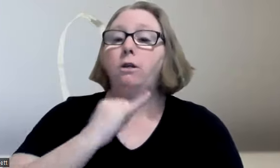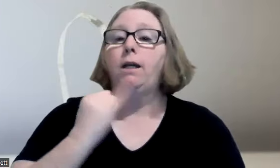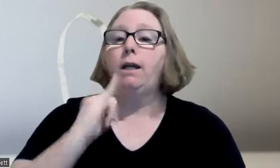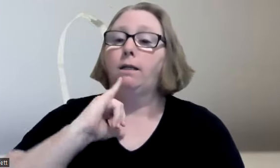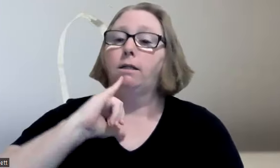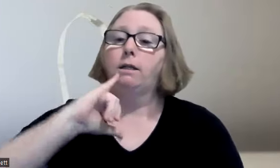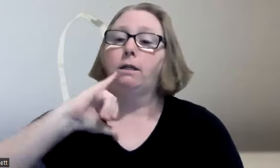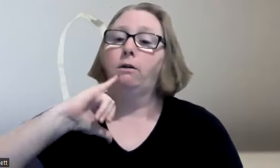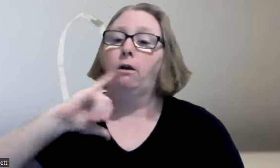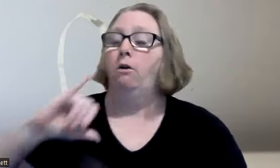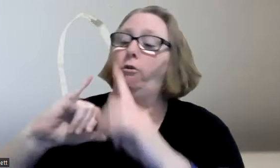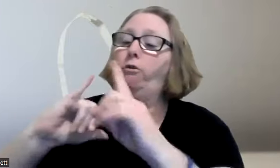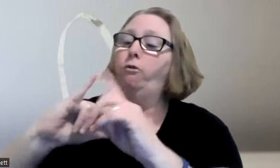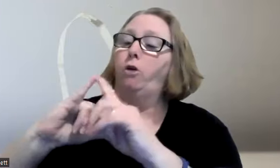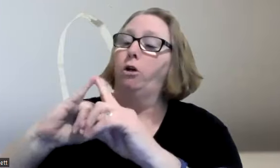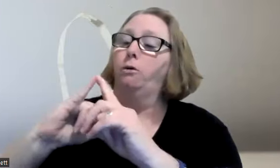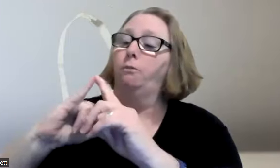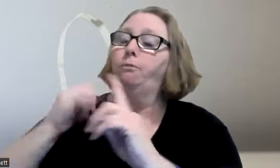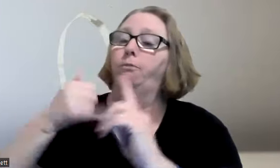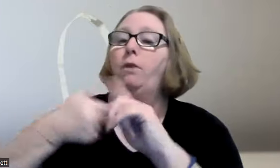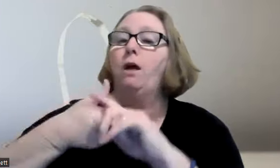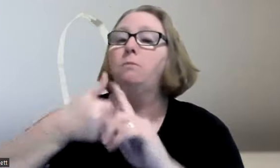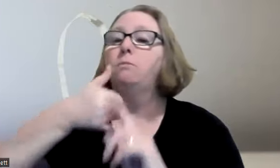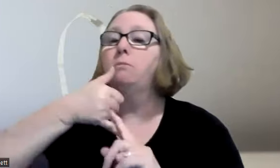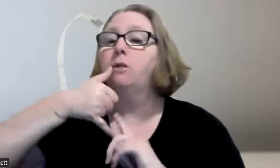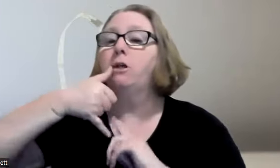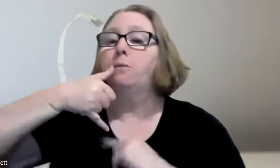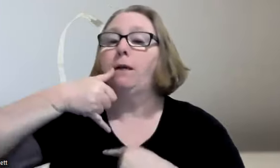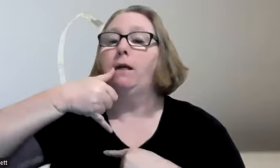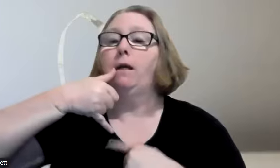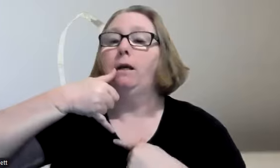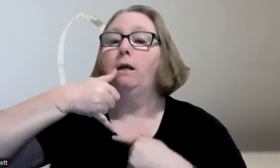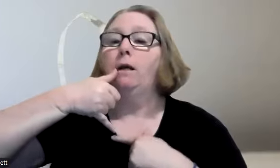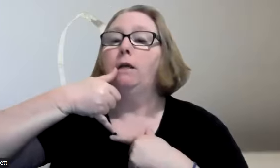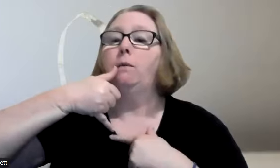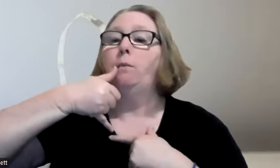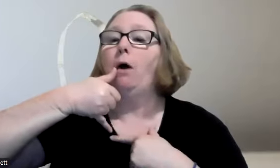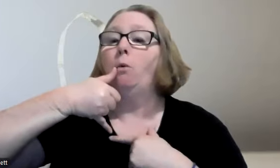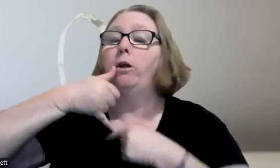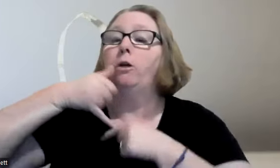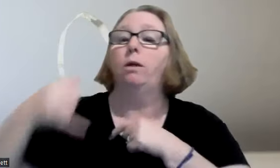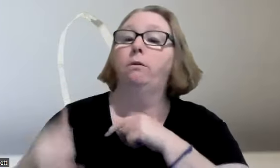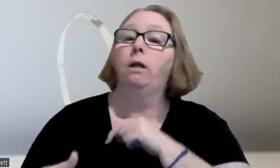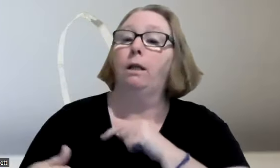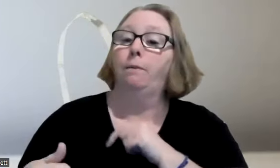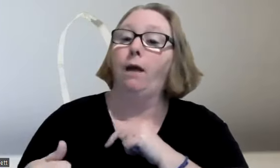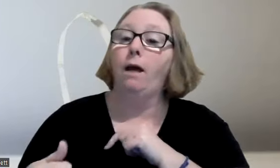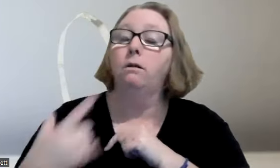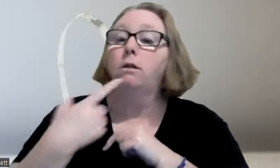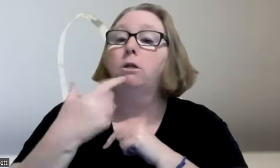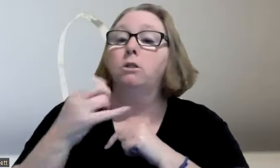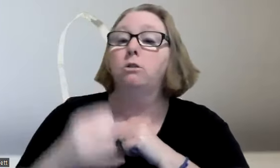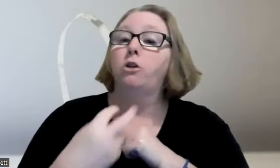Usually it's your thumb to your pinky is about where you want to clip that so that